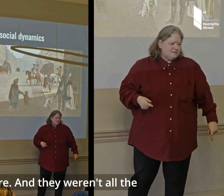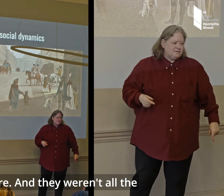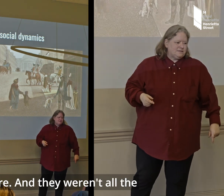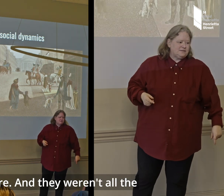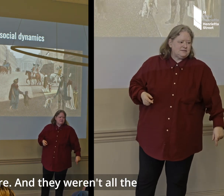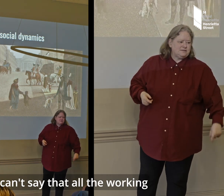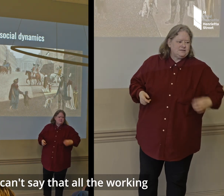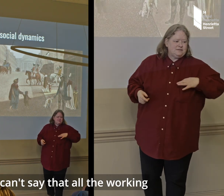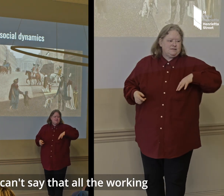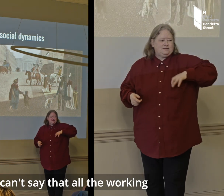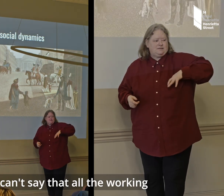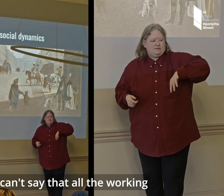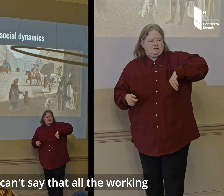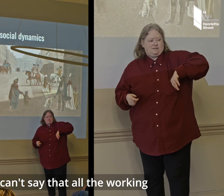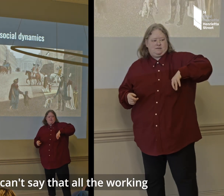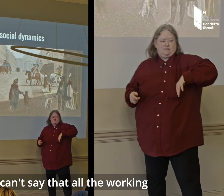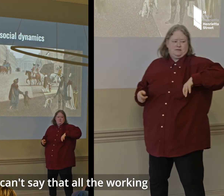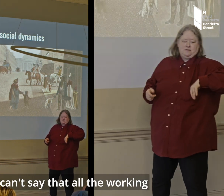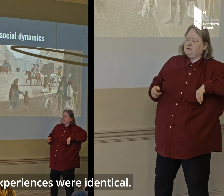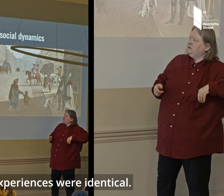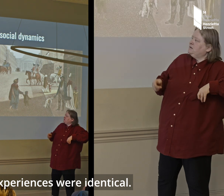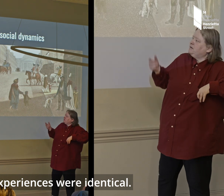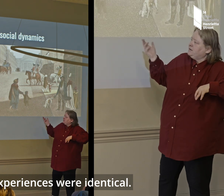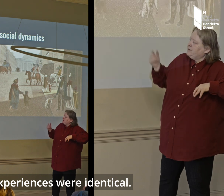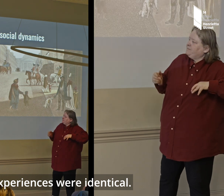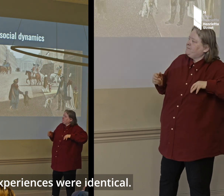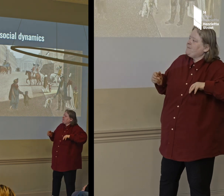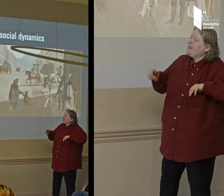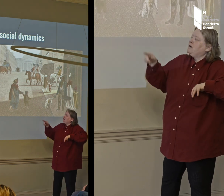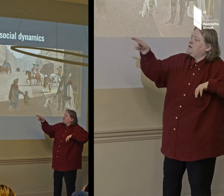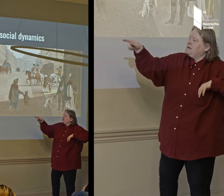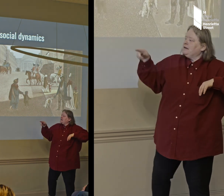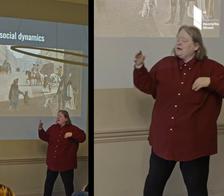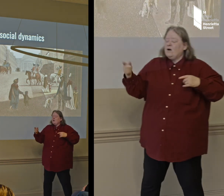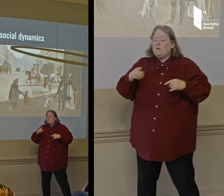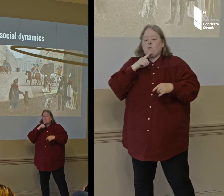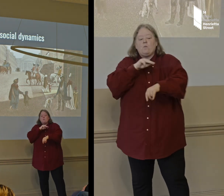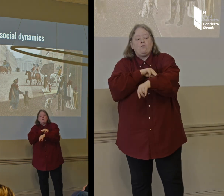here. And they weren't all the same. We can't say that all the working class experiences were identical.